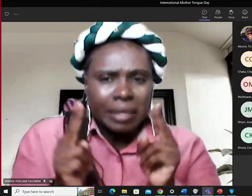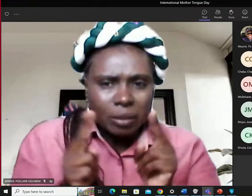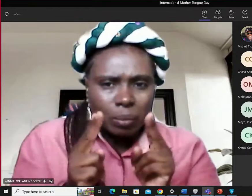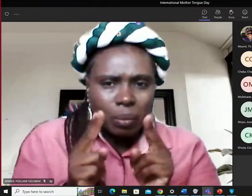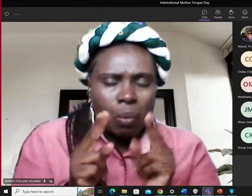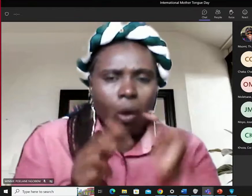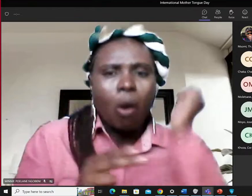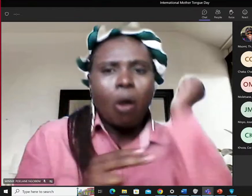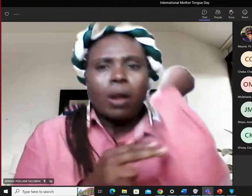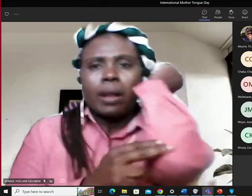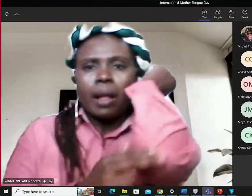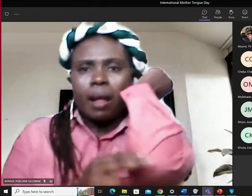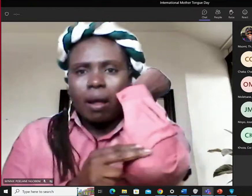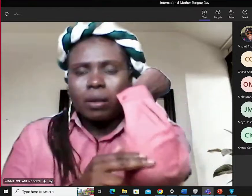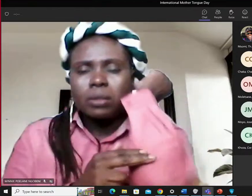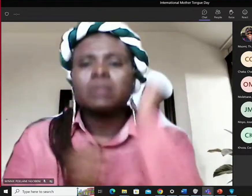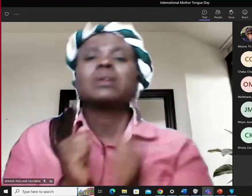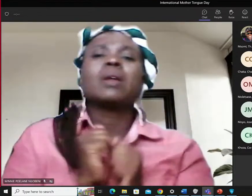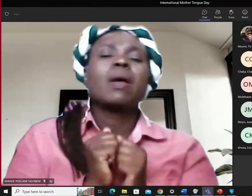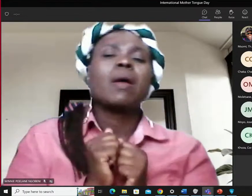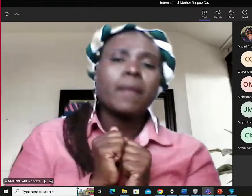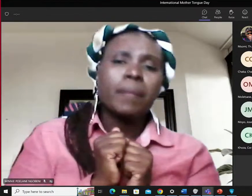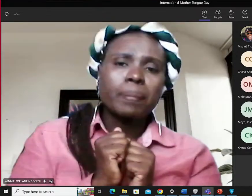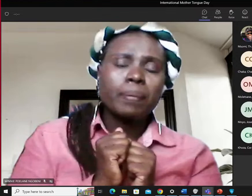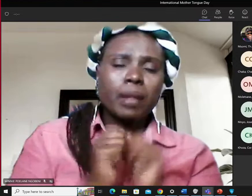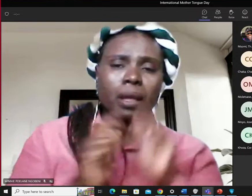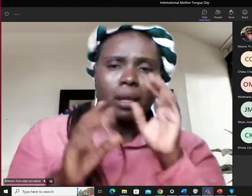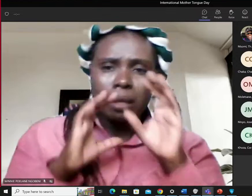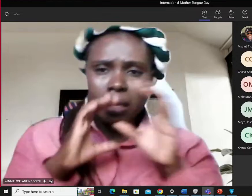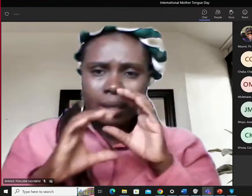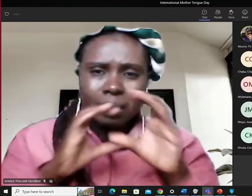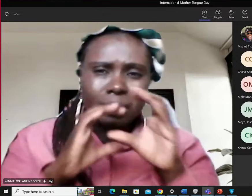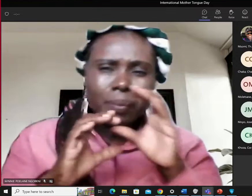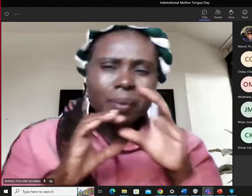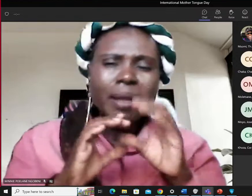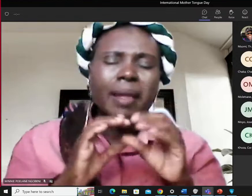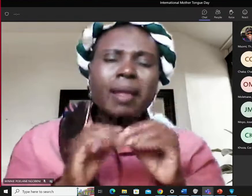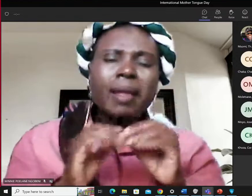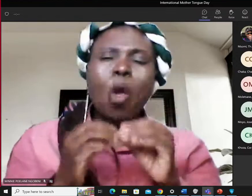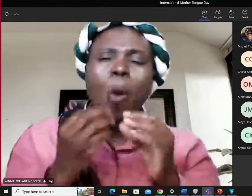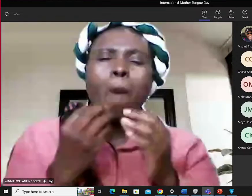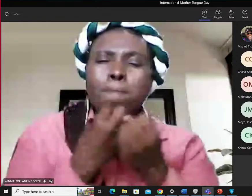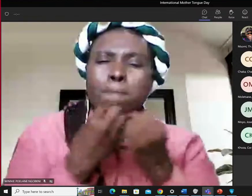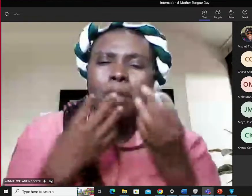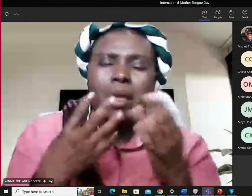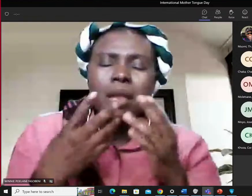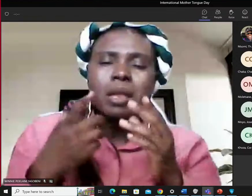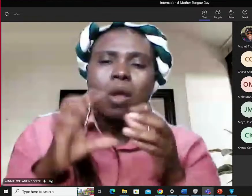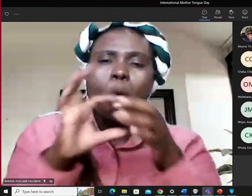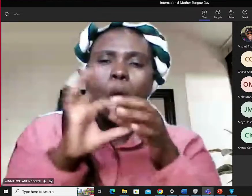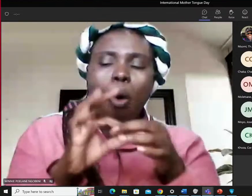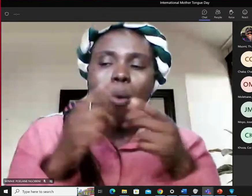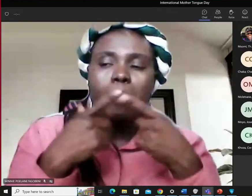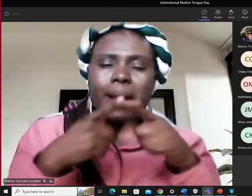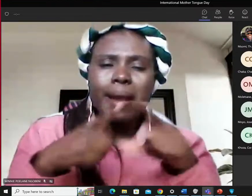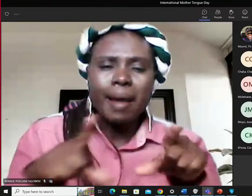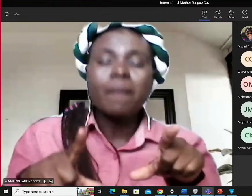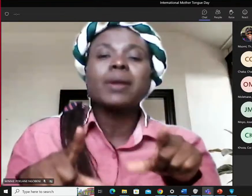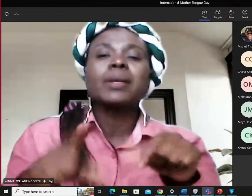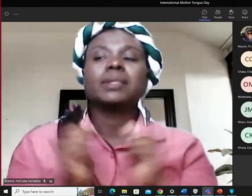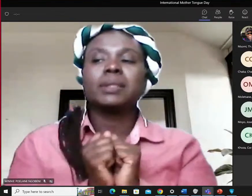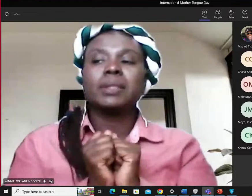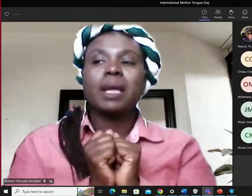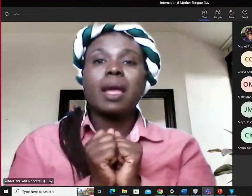country is big with many nations, many home languages, and you can't make the sign language